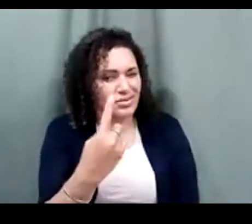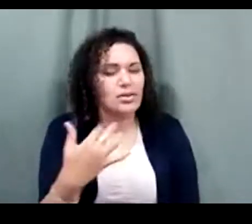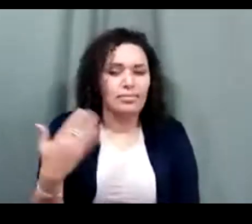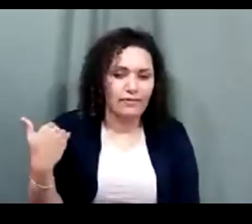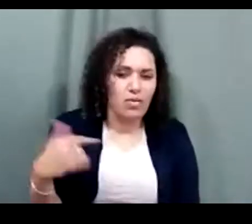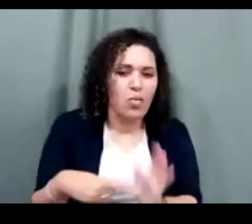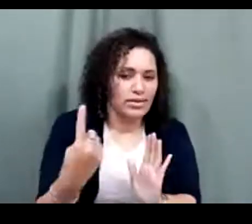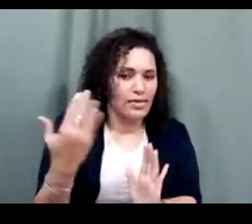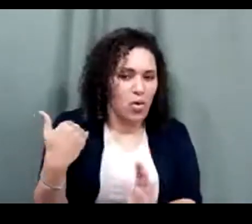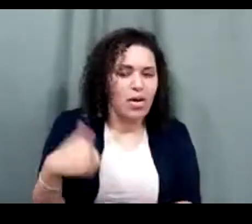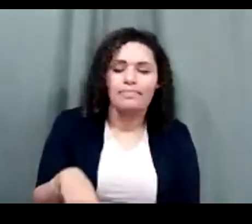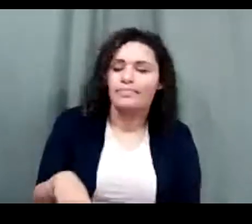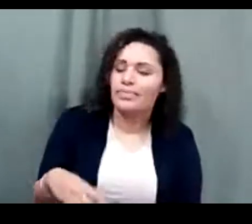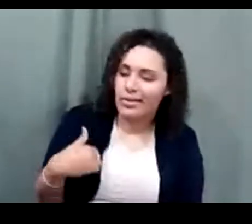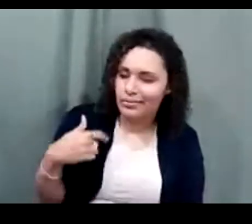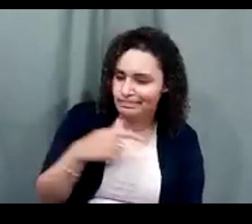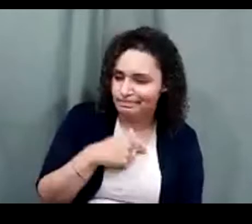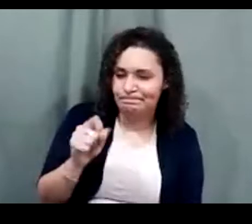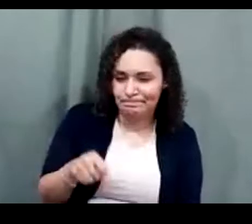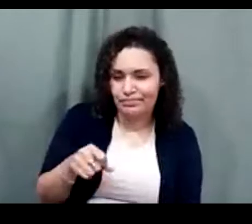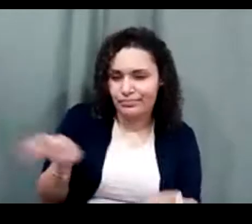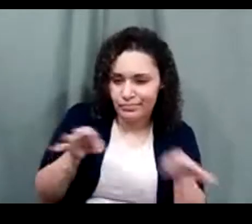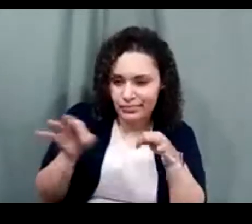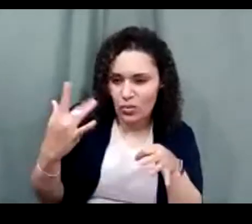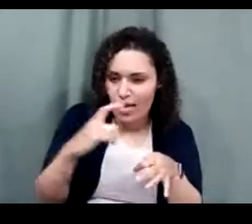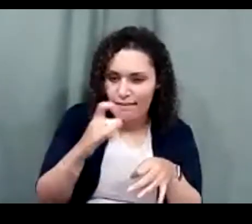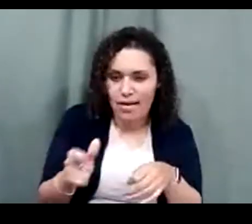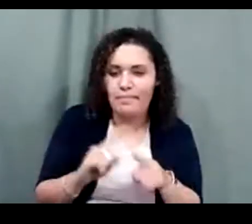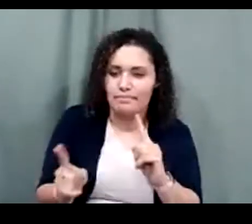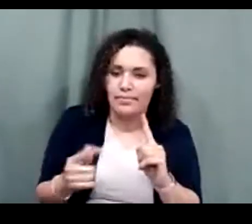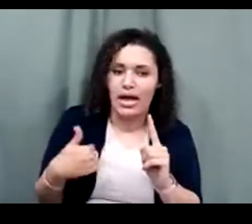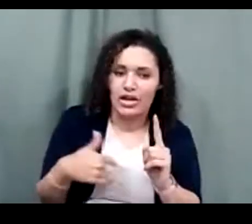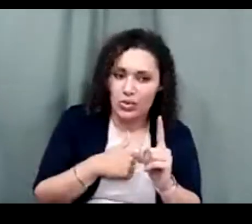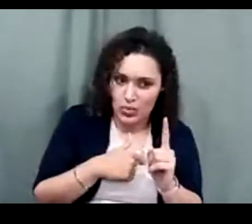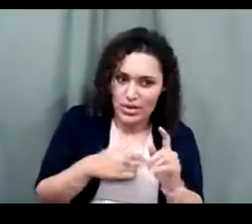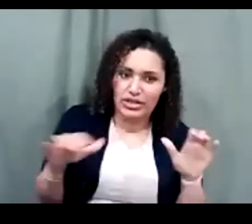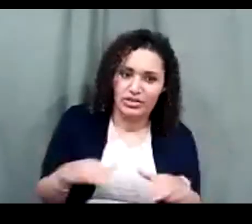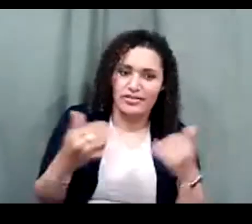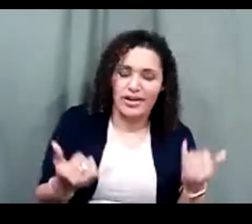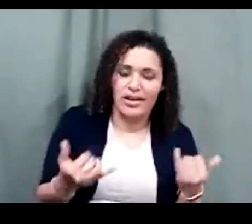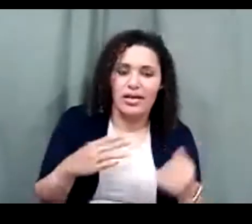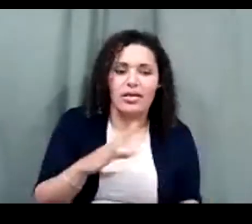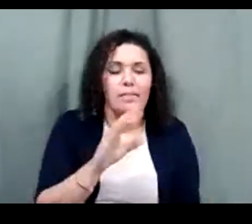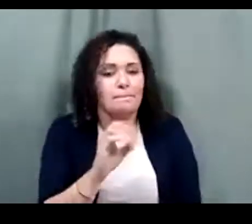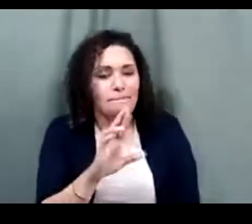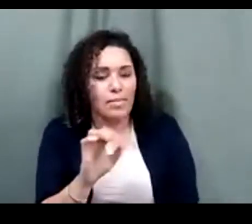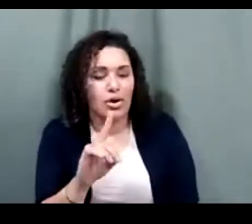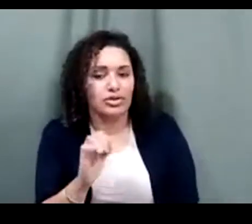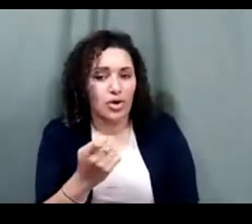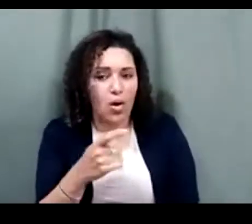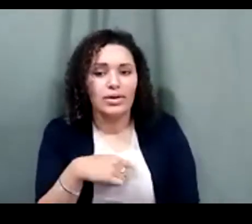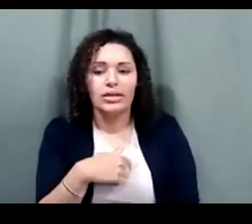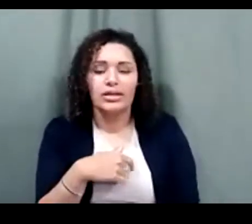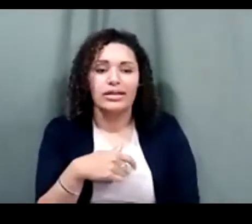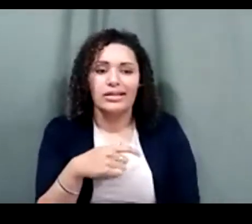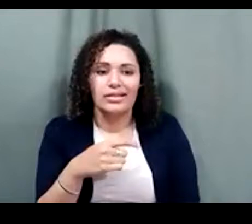So we could talk about why you would want to do it, but let's stick with what we actually do for now. Most of the Bordeaux varieties and Syrah, you don't need to do better.